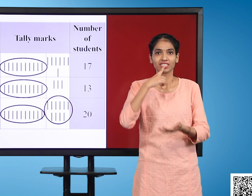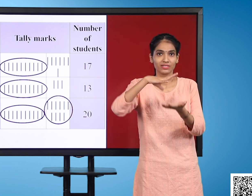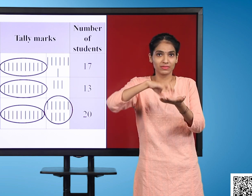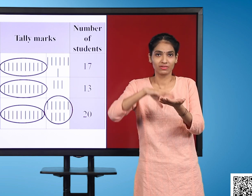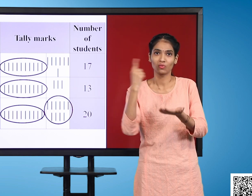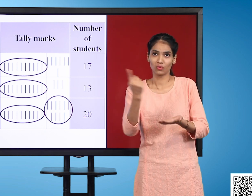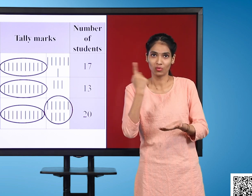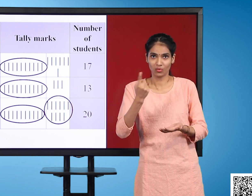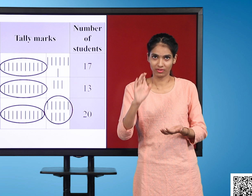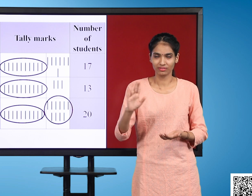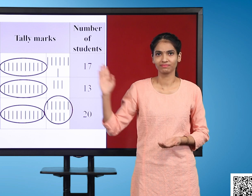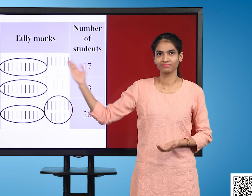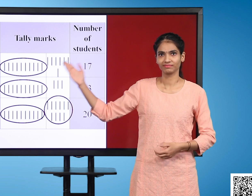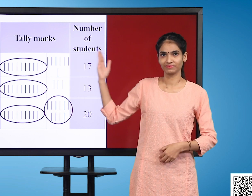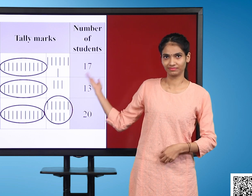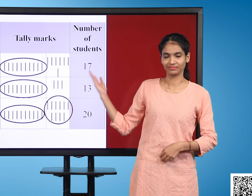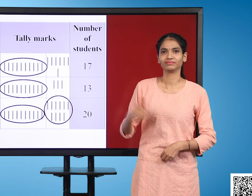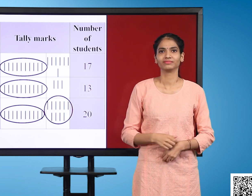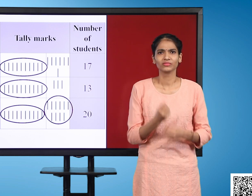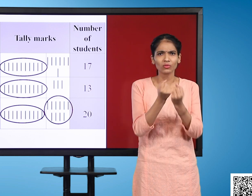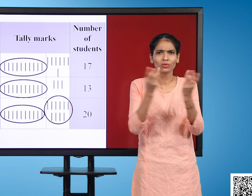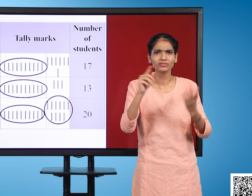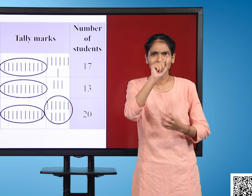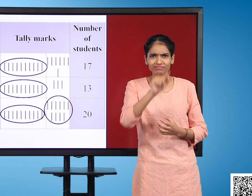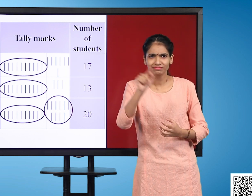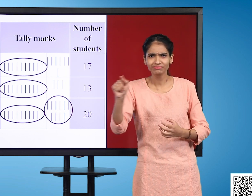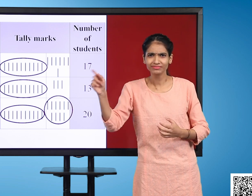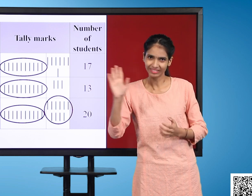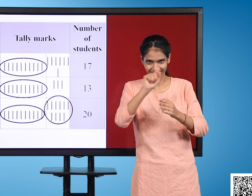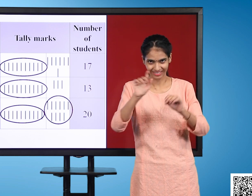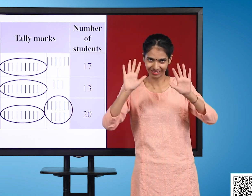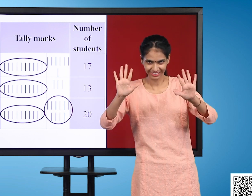Rice only, 10 and 7, 17.